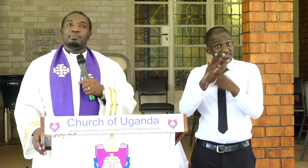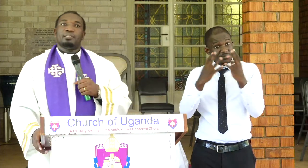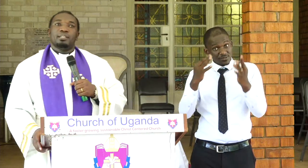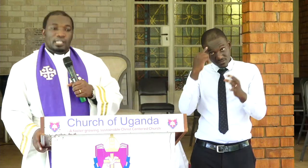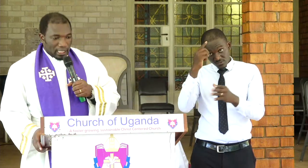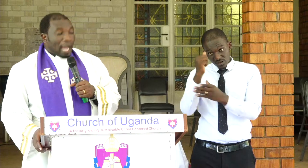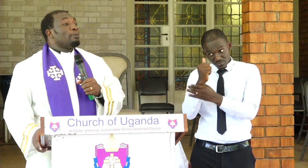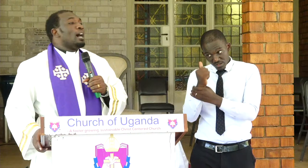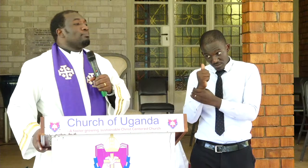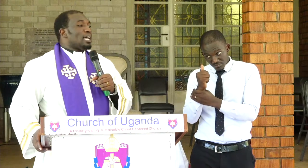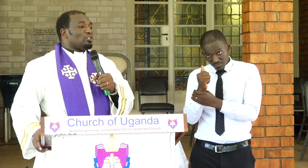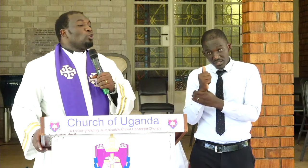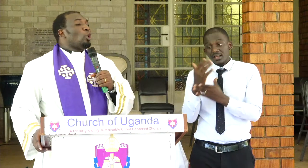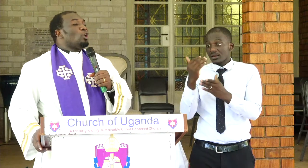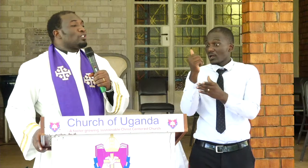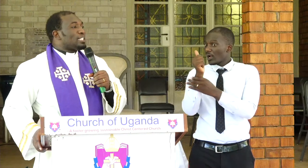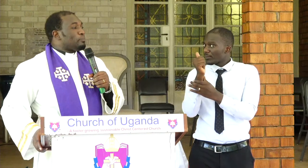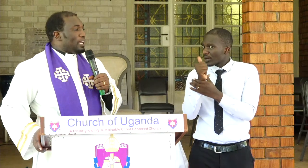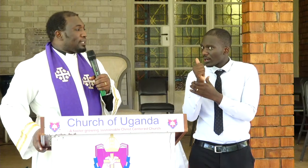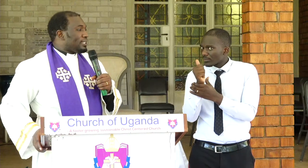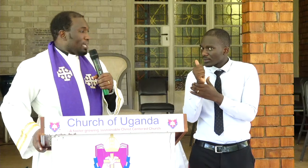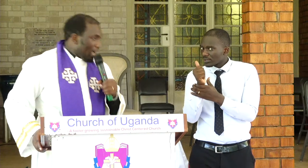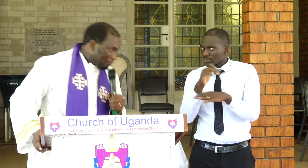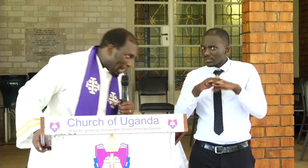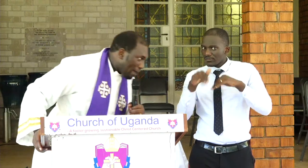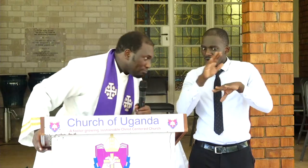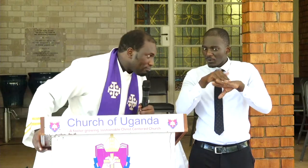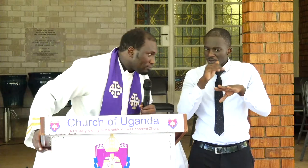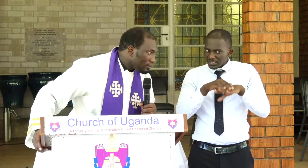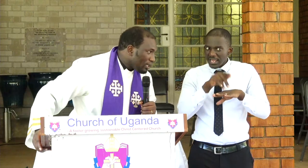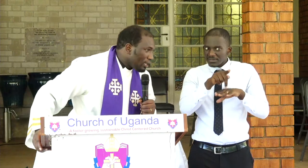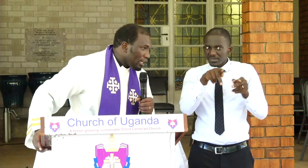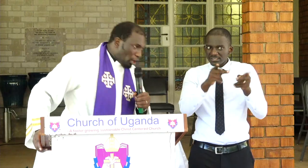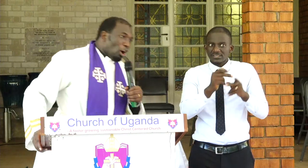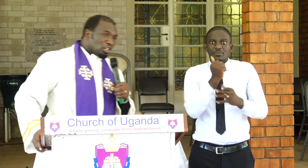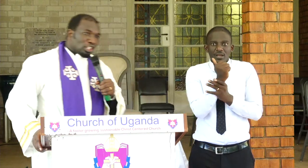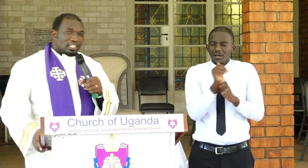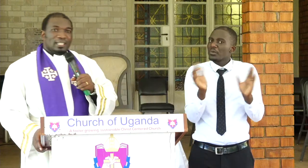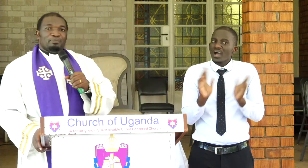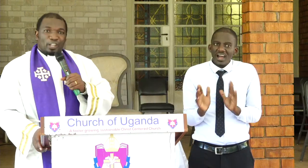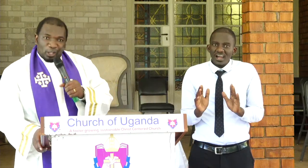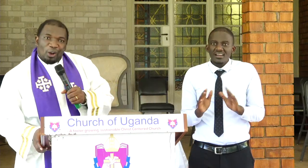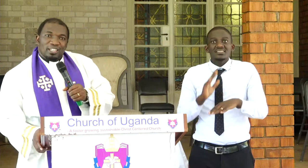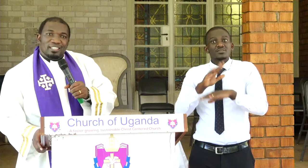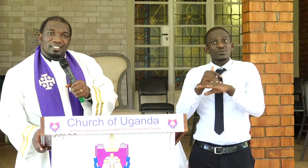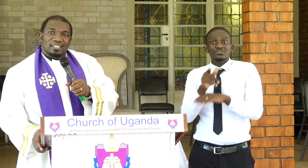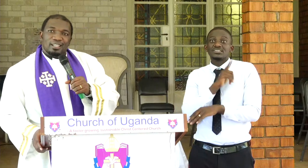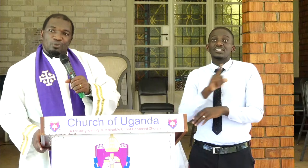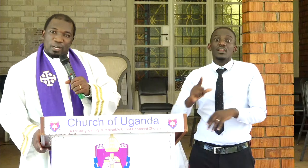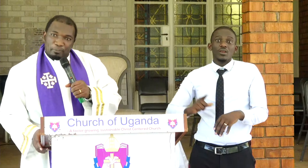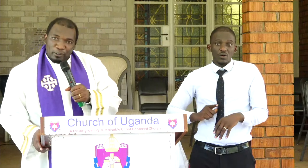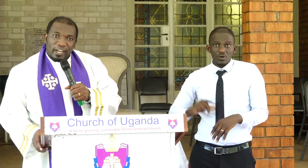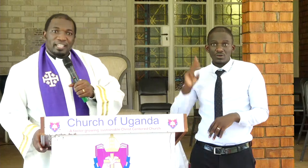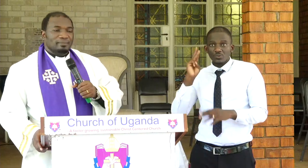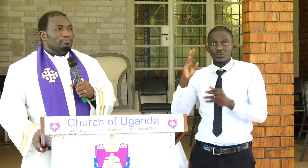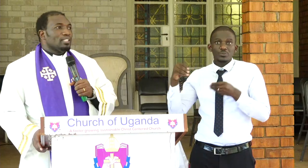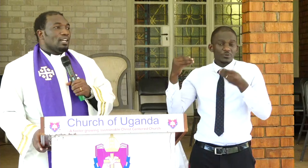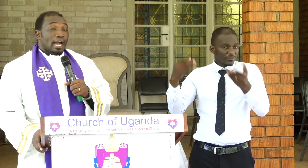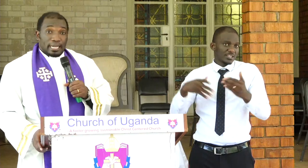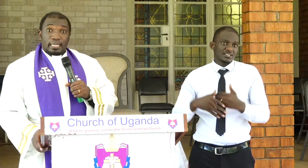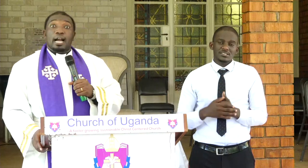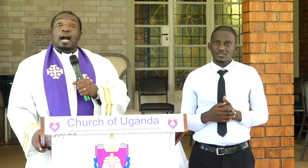Abraham. And Abraham does not call that place Abraham. He calls it, the Lord will